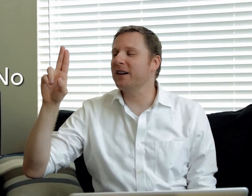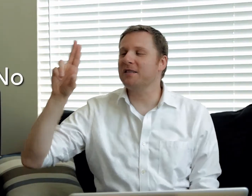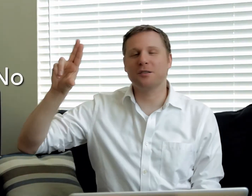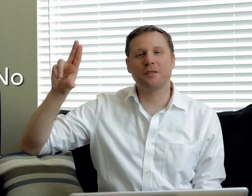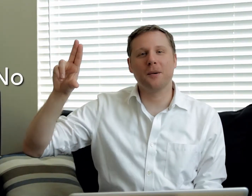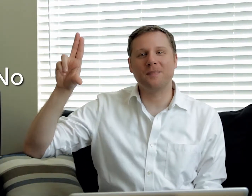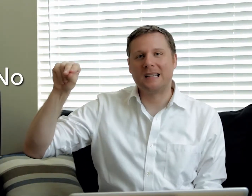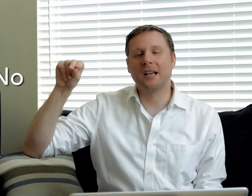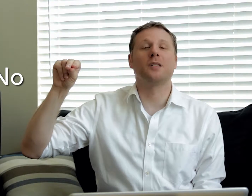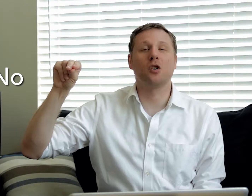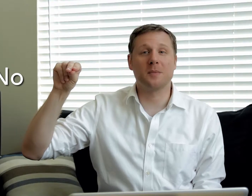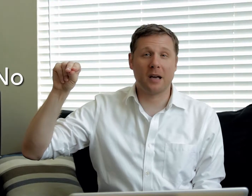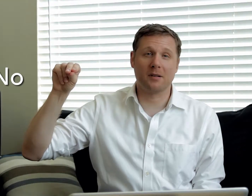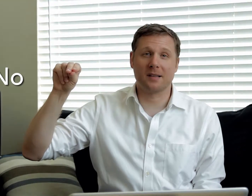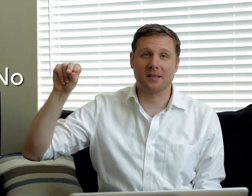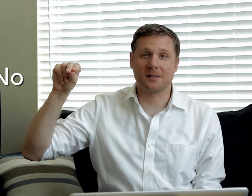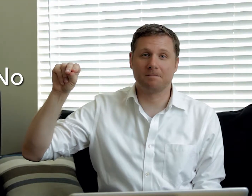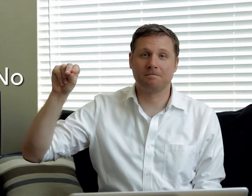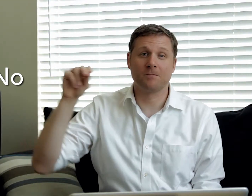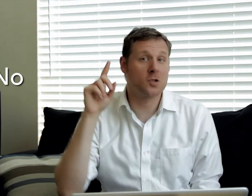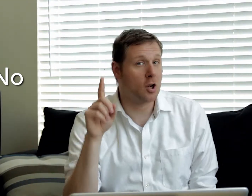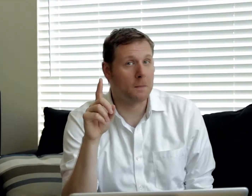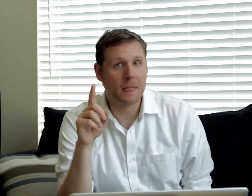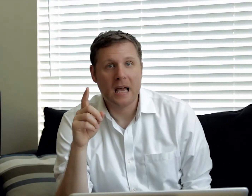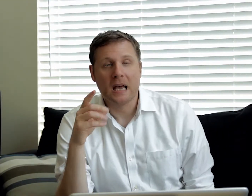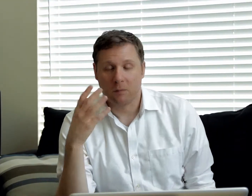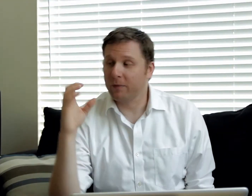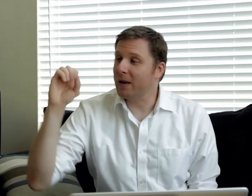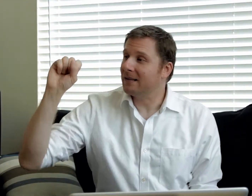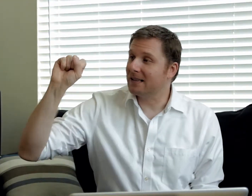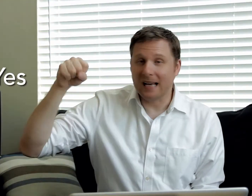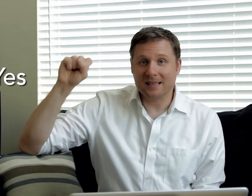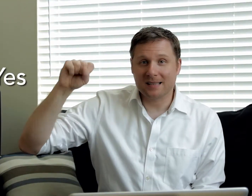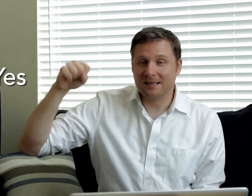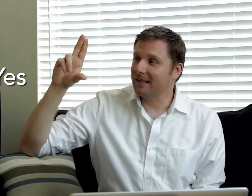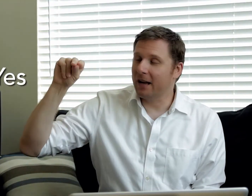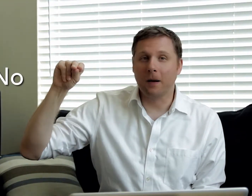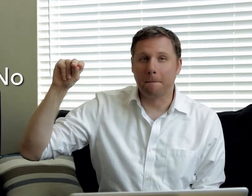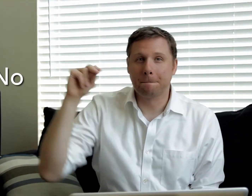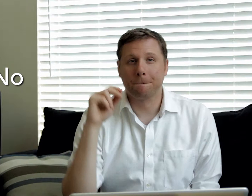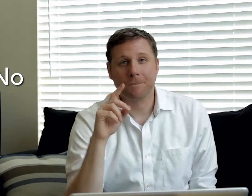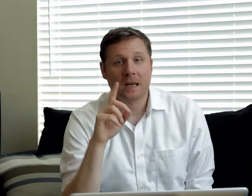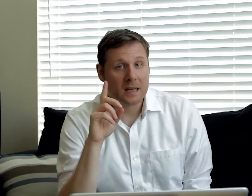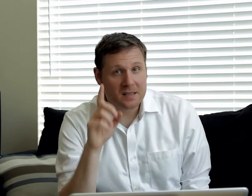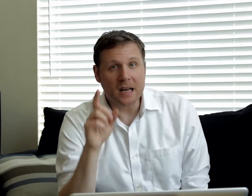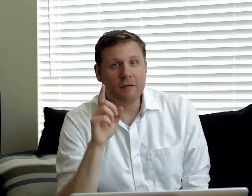fingers and your thumb and you close them together like this. So, review that as yes and no. Instead of